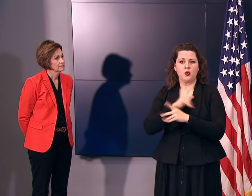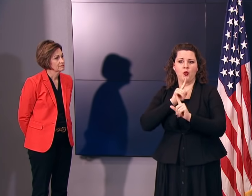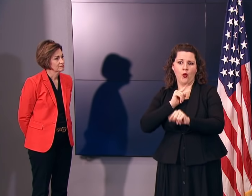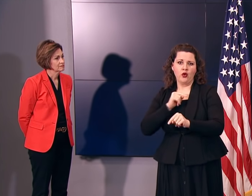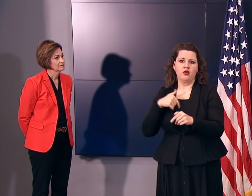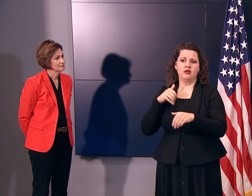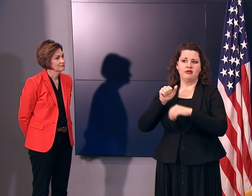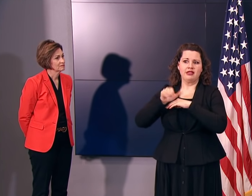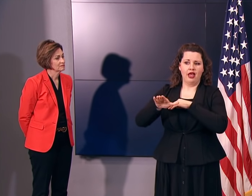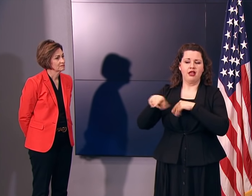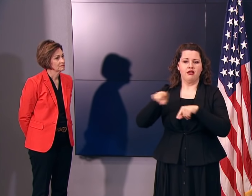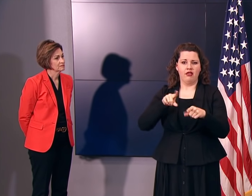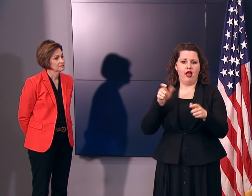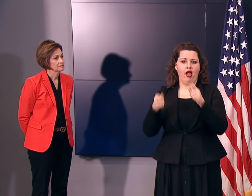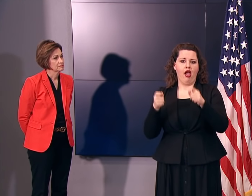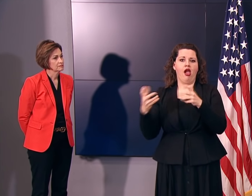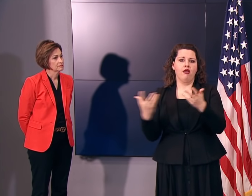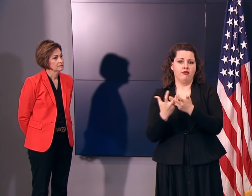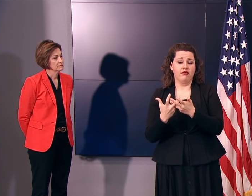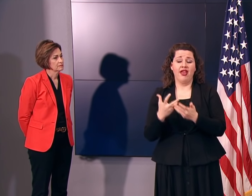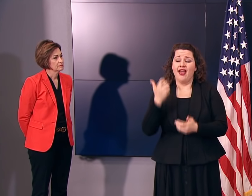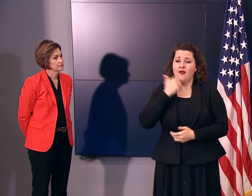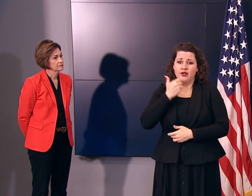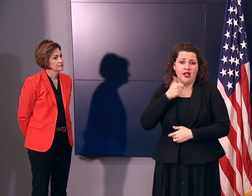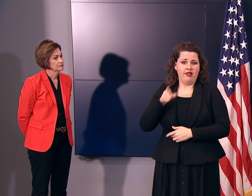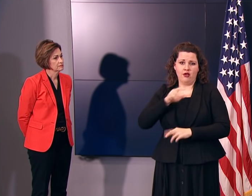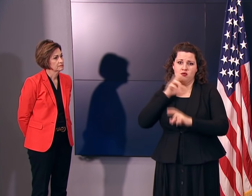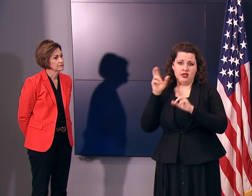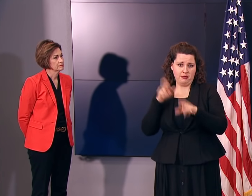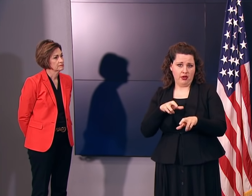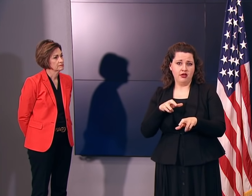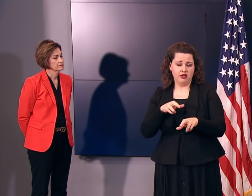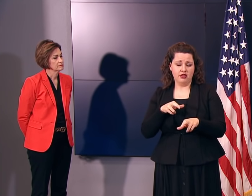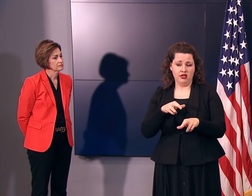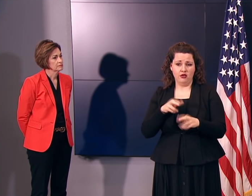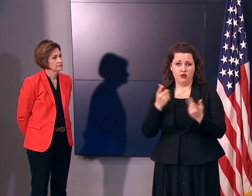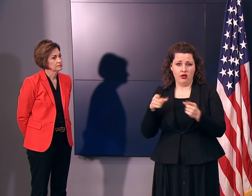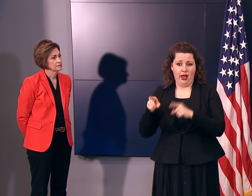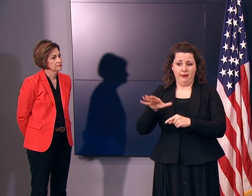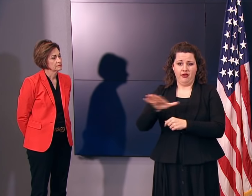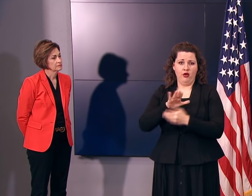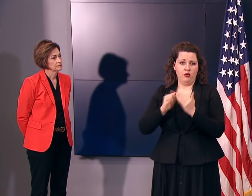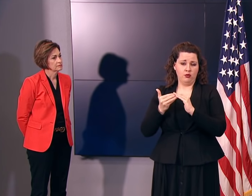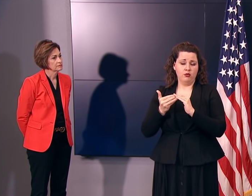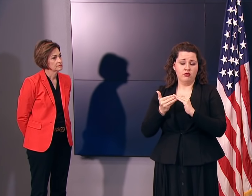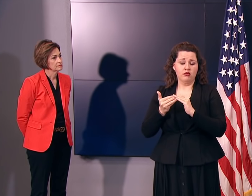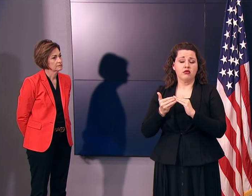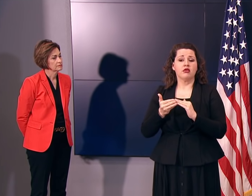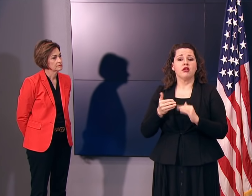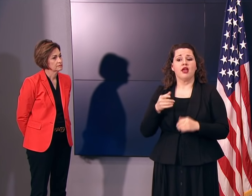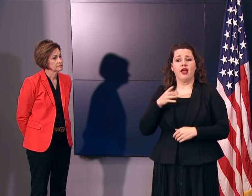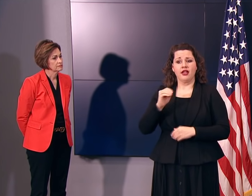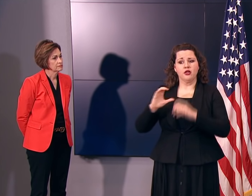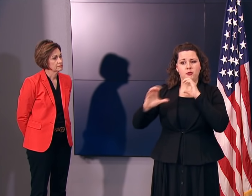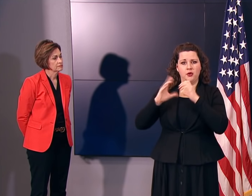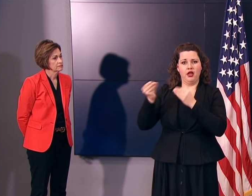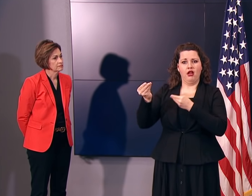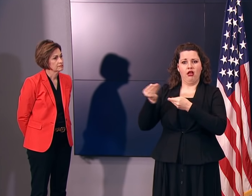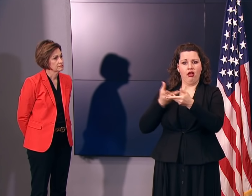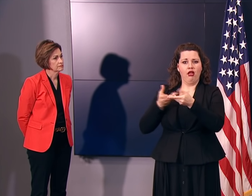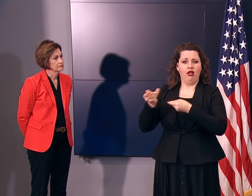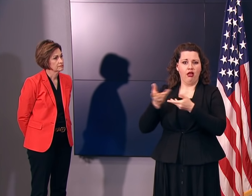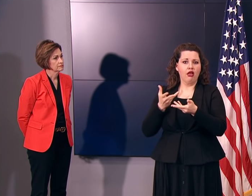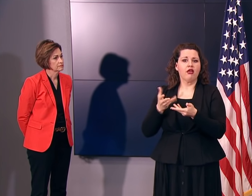issued. They're responding every moment of every day to what's happening in their communities and communicating regularly with